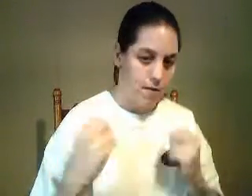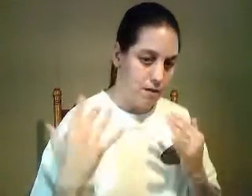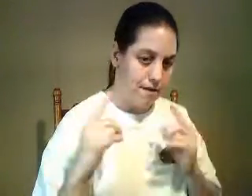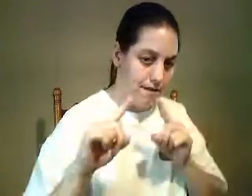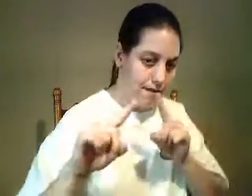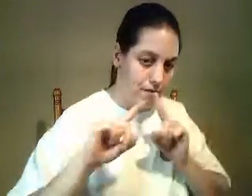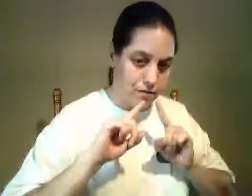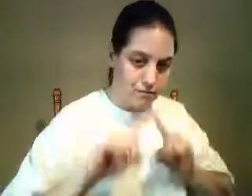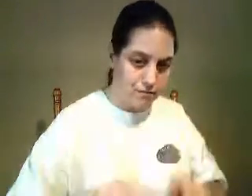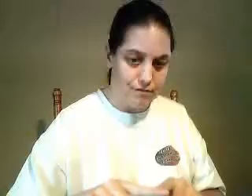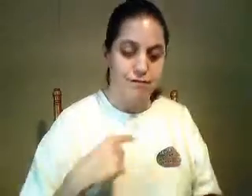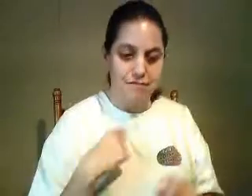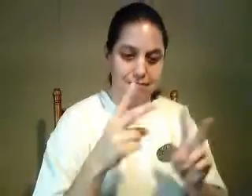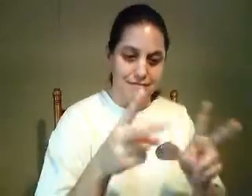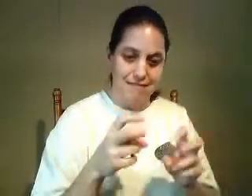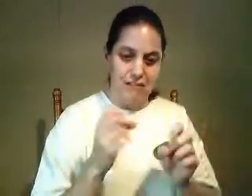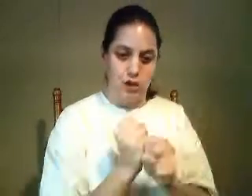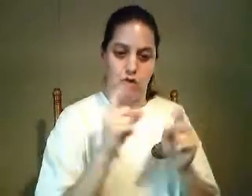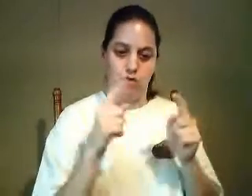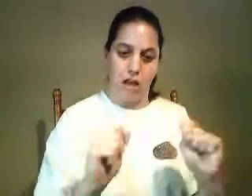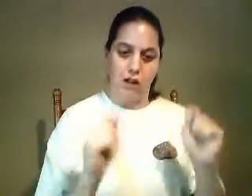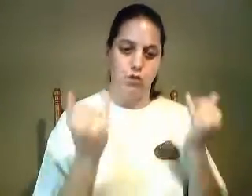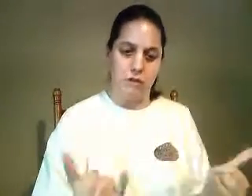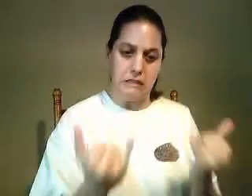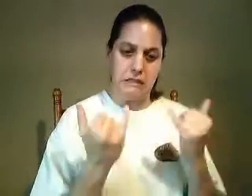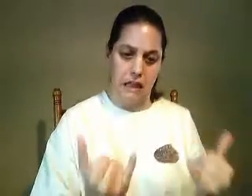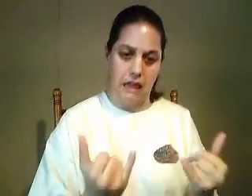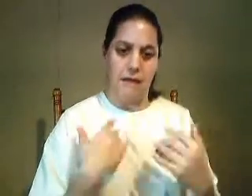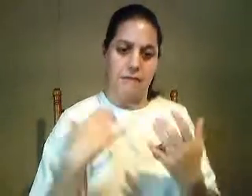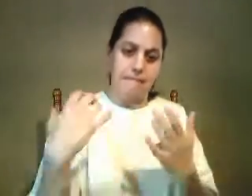he's my flunk. Tomorrow's game will start on time.